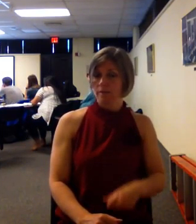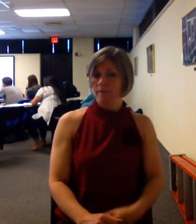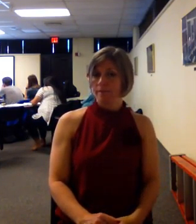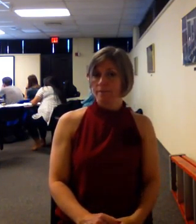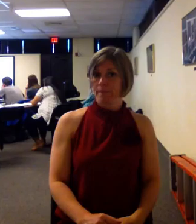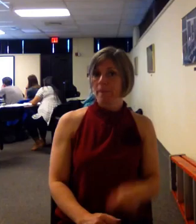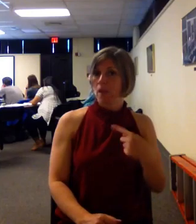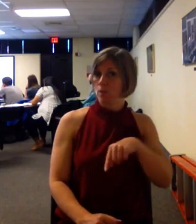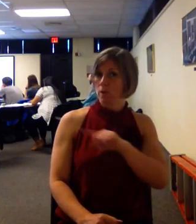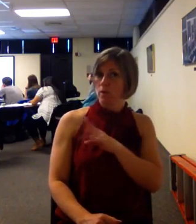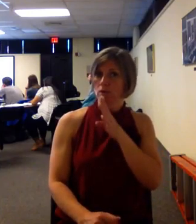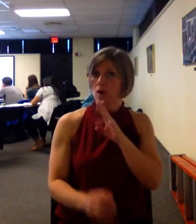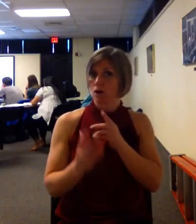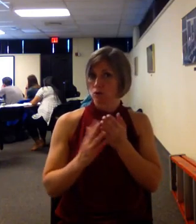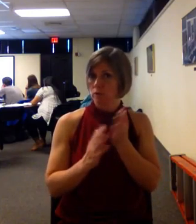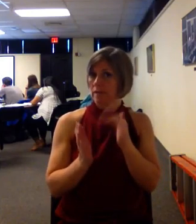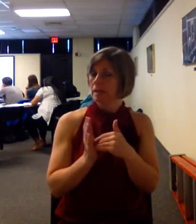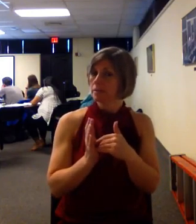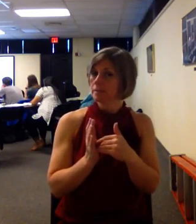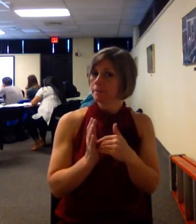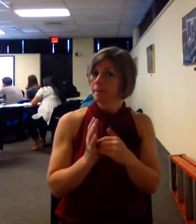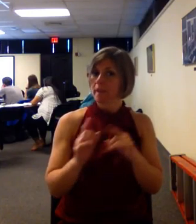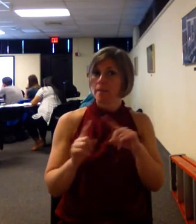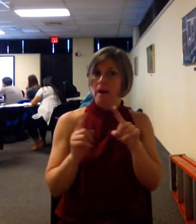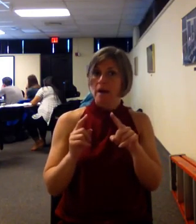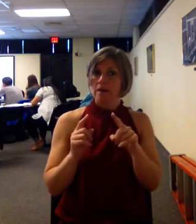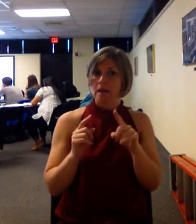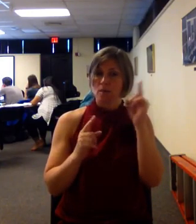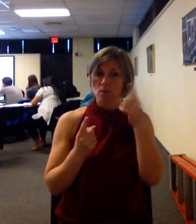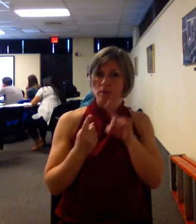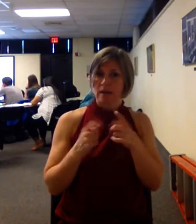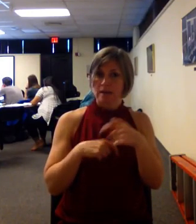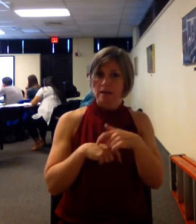And we'll talk through that again. But I'm kind of running out of time if I'm going to get the exams handed back.